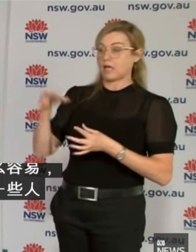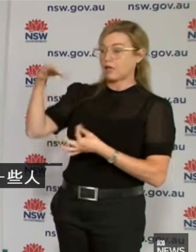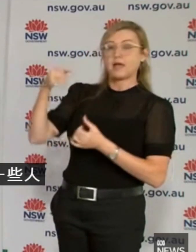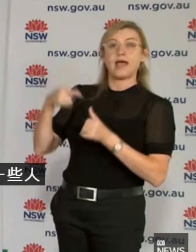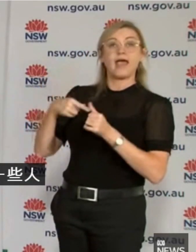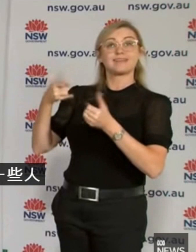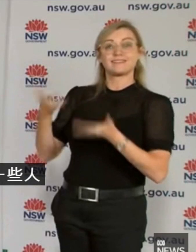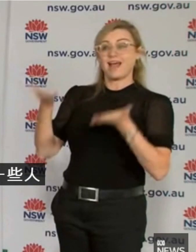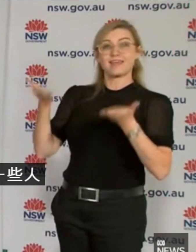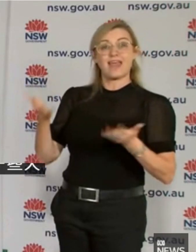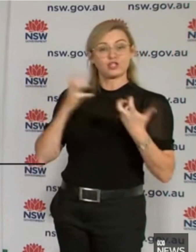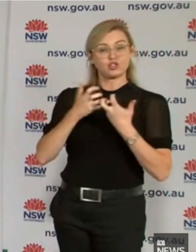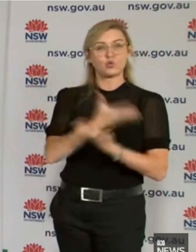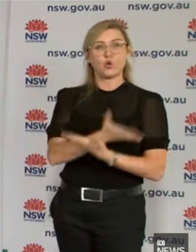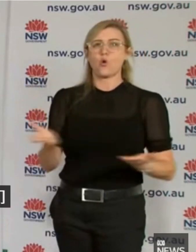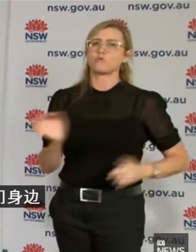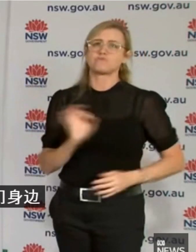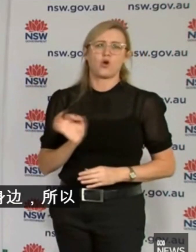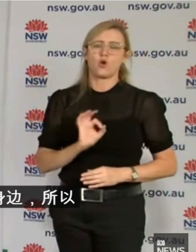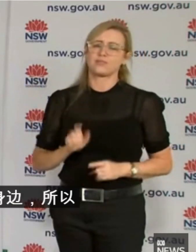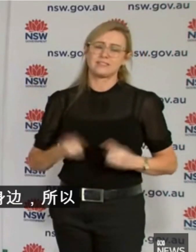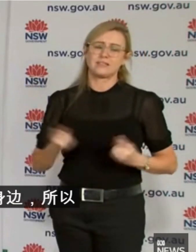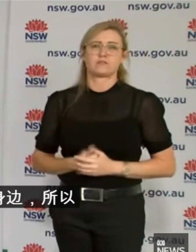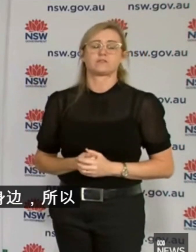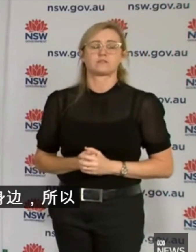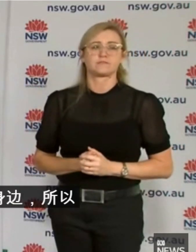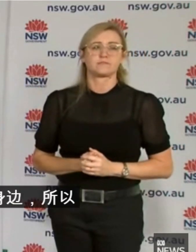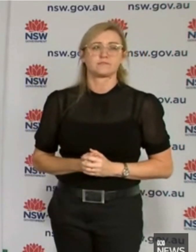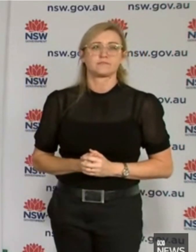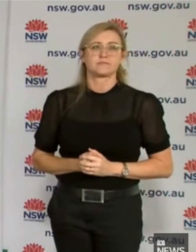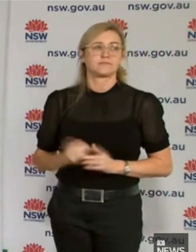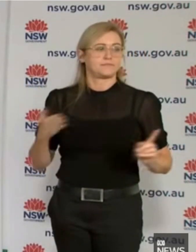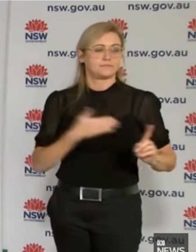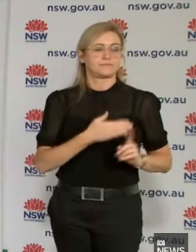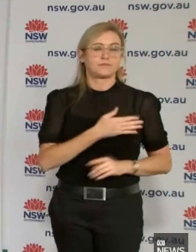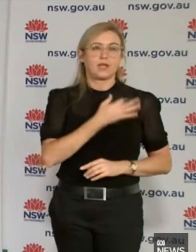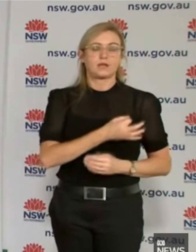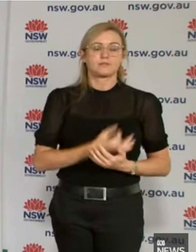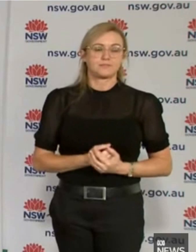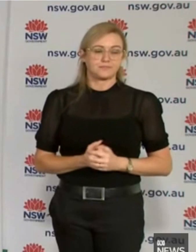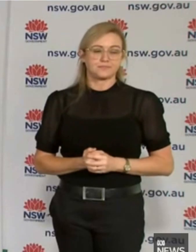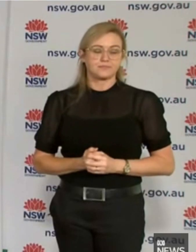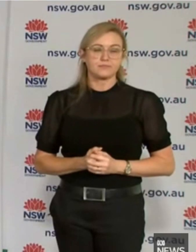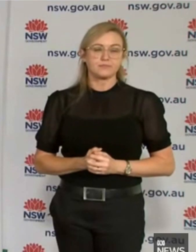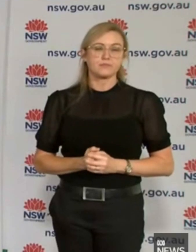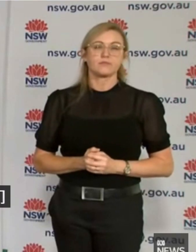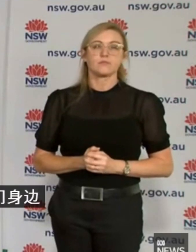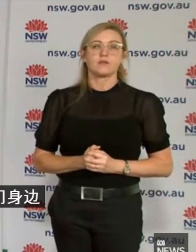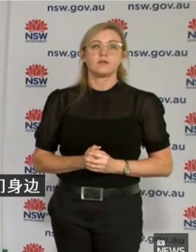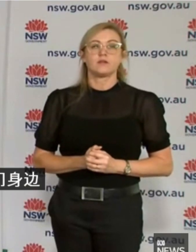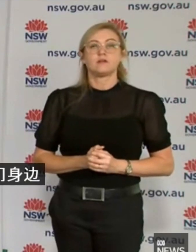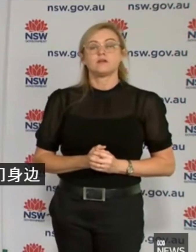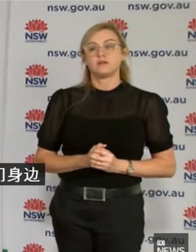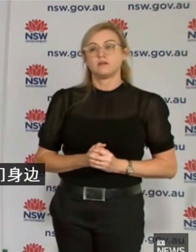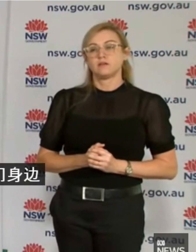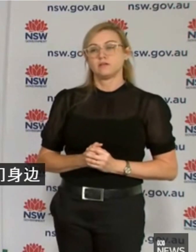of you think. Come back to you in a sec. I'll just do it. Shall I come back to you next? Sorry. The Prime Minister this morning said that New South Wales, that he was looking